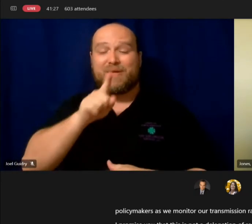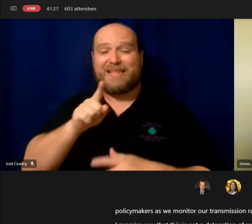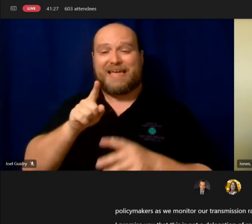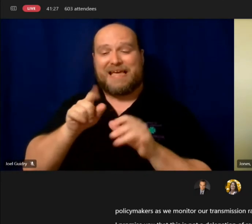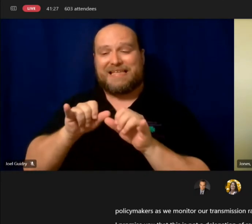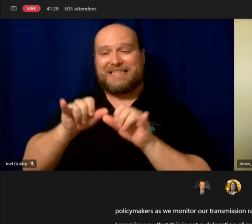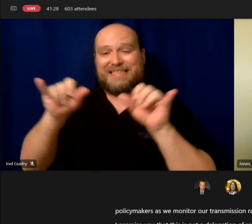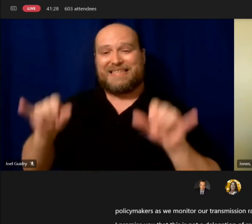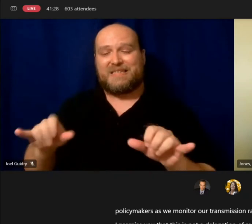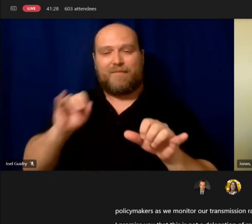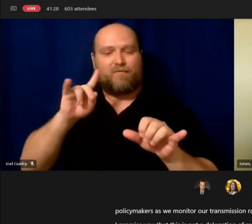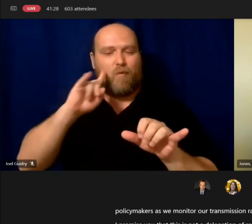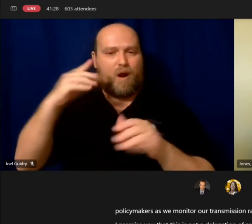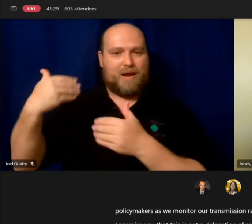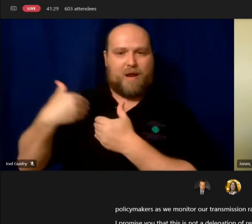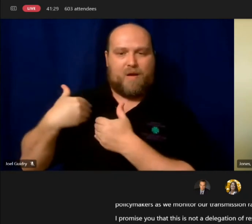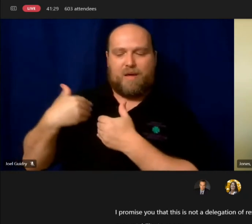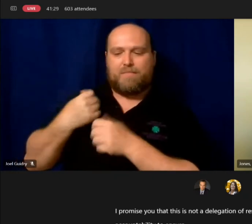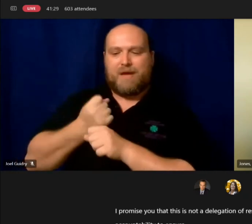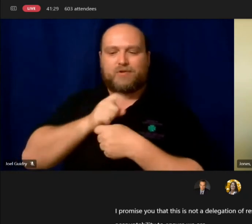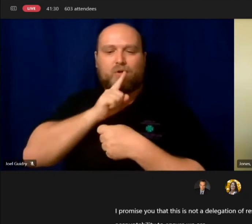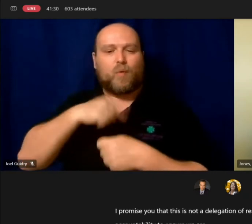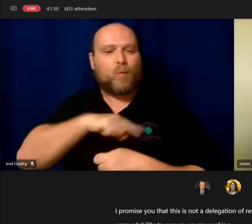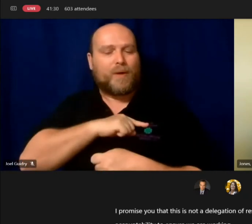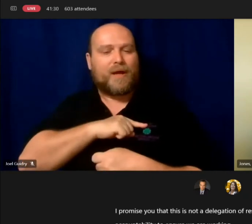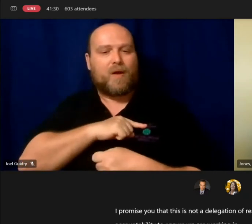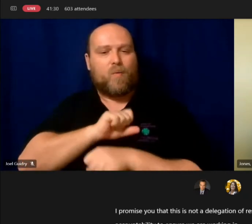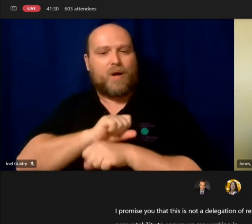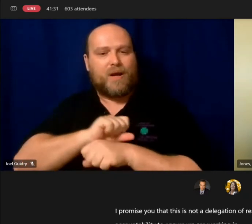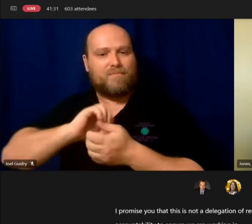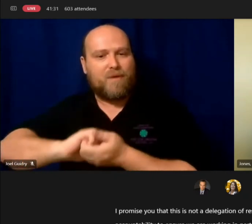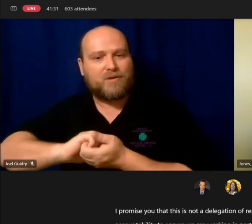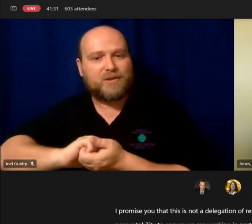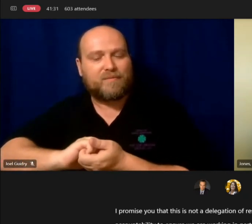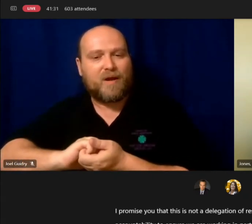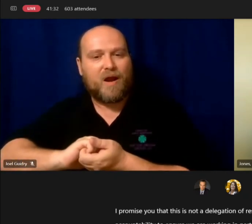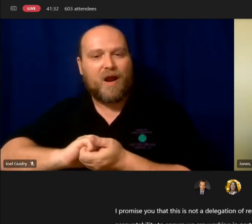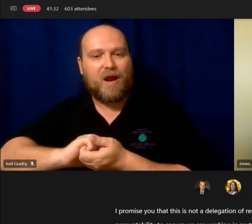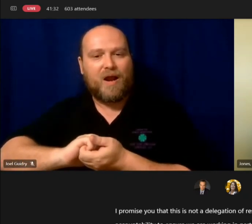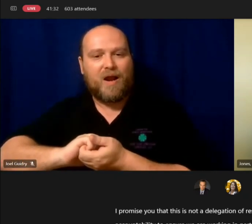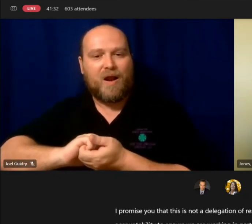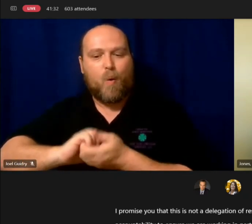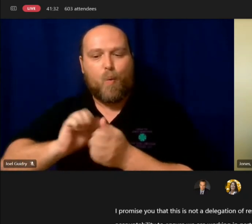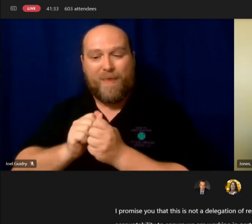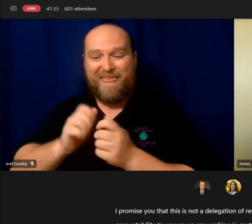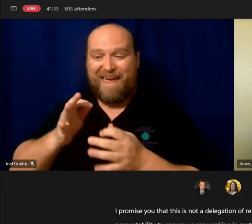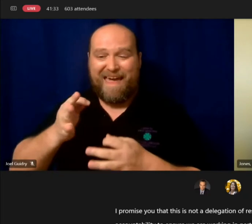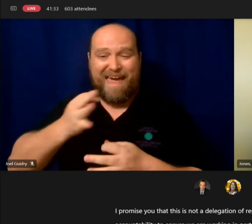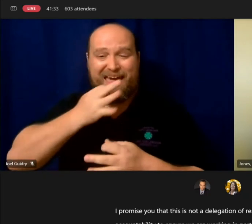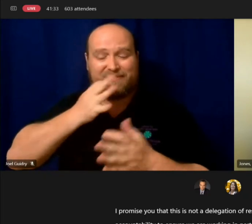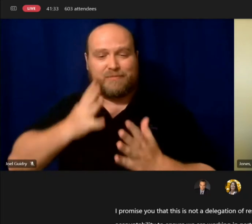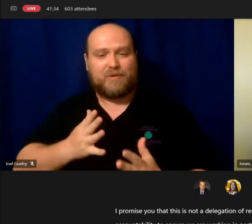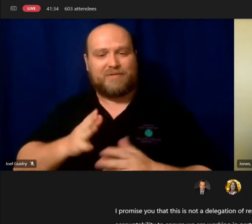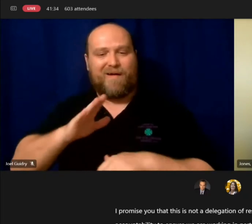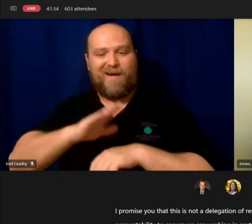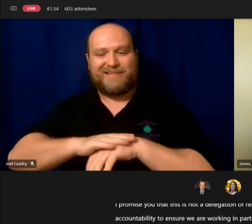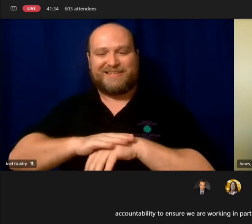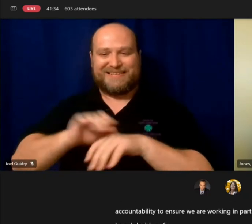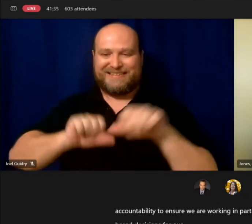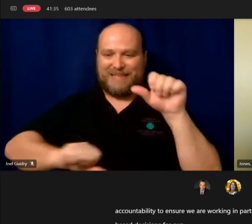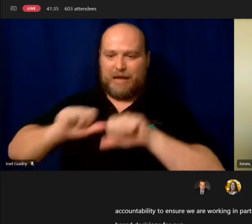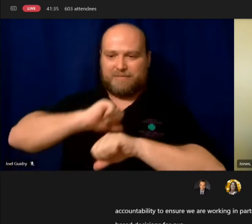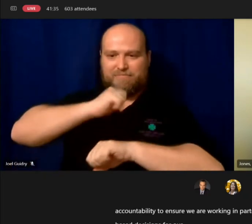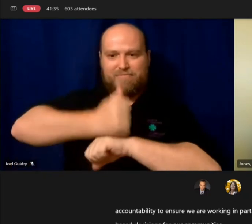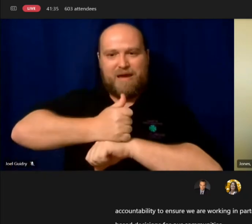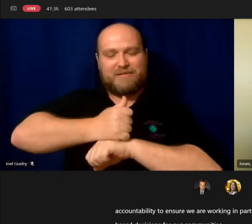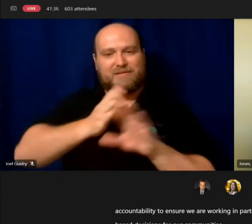ensure we are working in partnership with experts on science-based decisions for our communities. We are